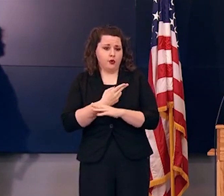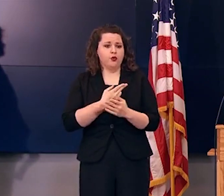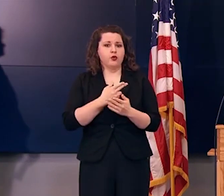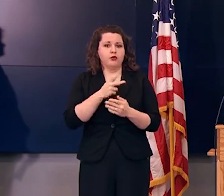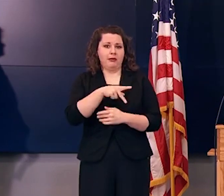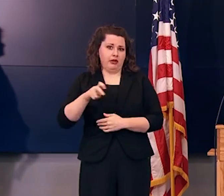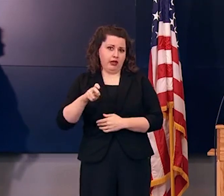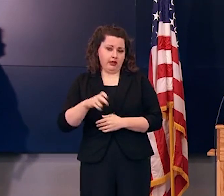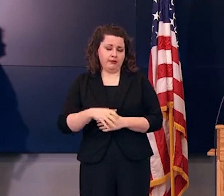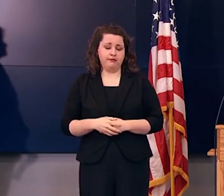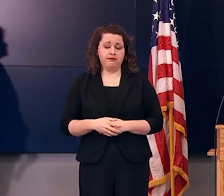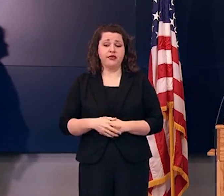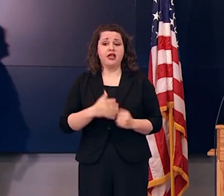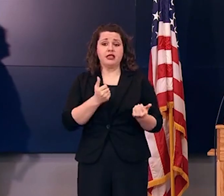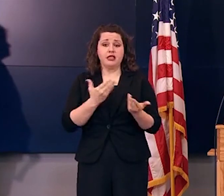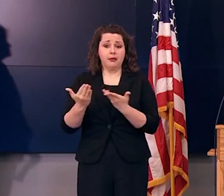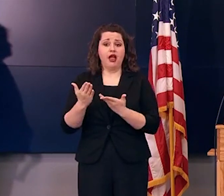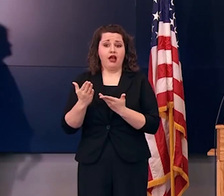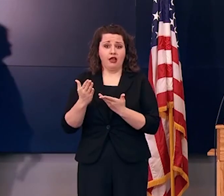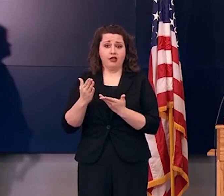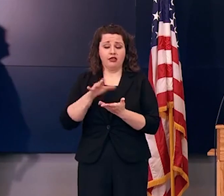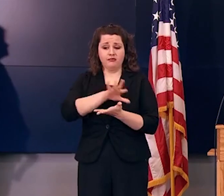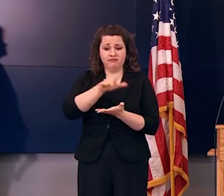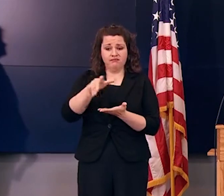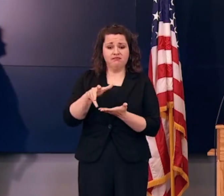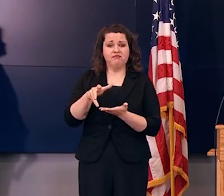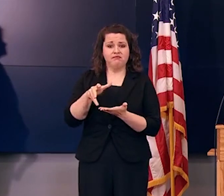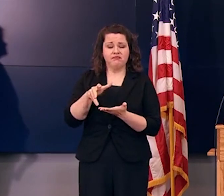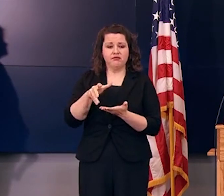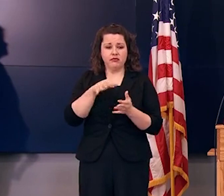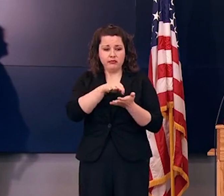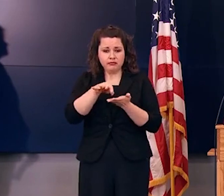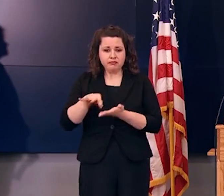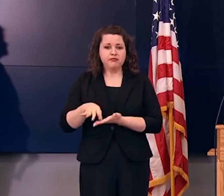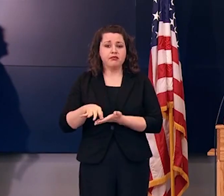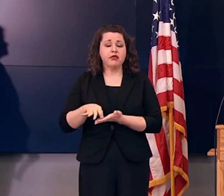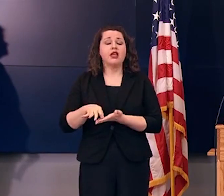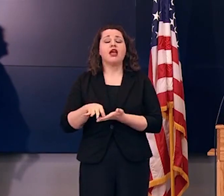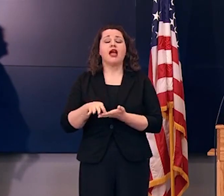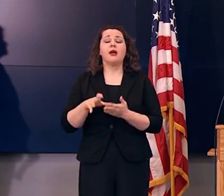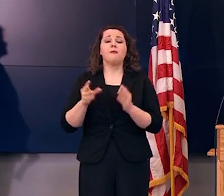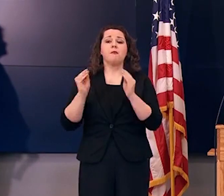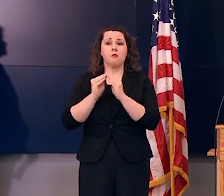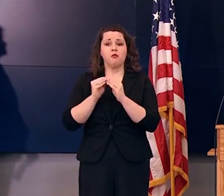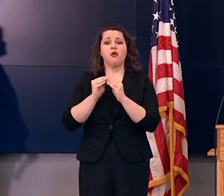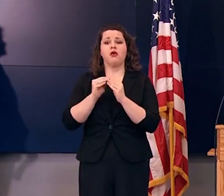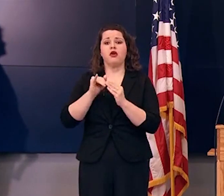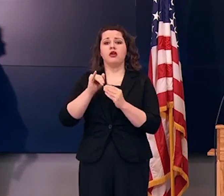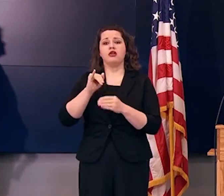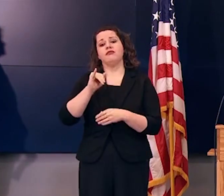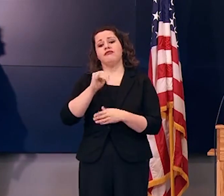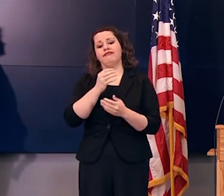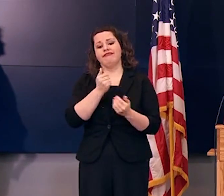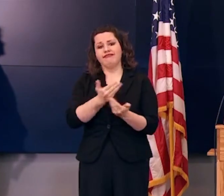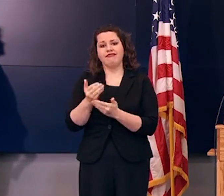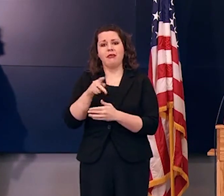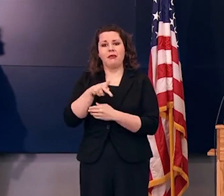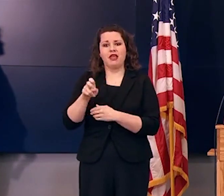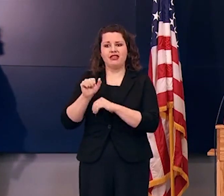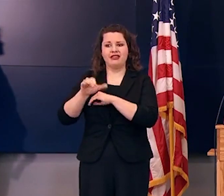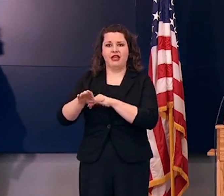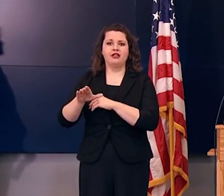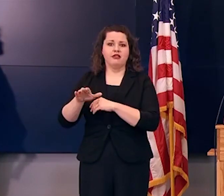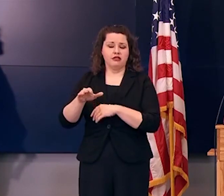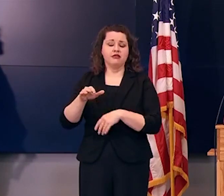PPE. Supplies are inventoried and additional PPE will be sent to SEOC. If someone is